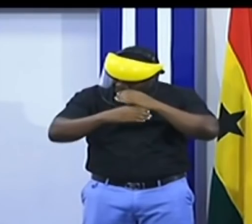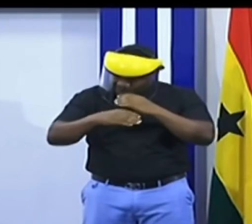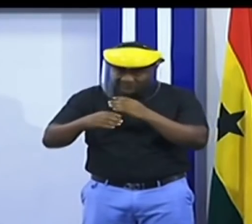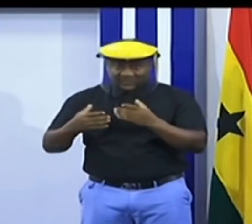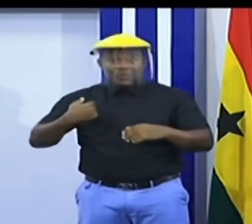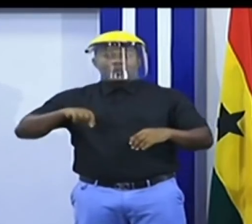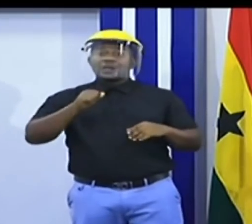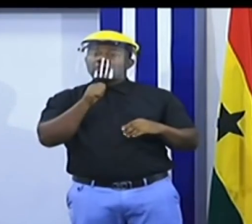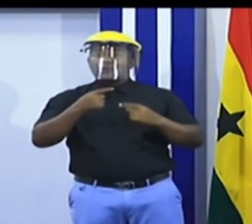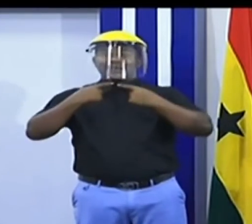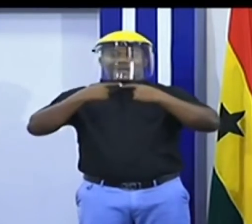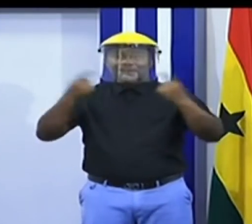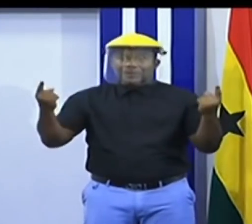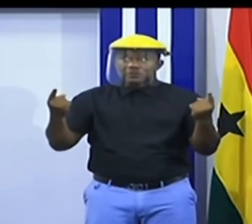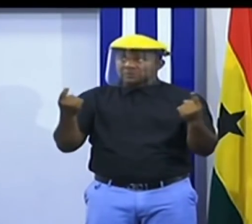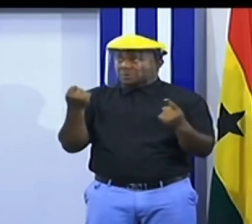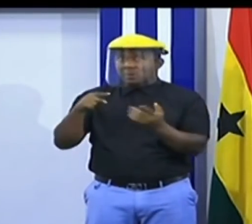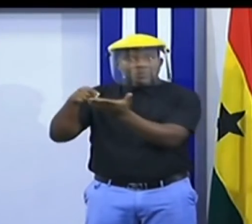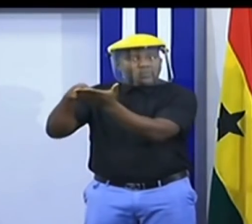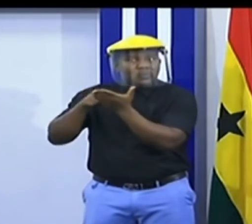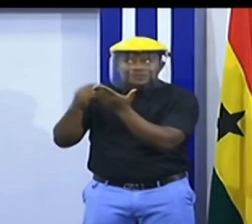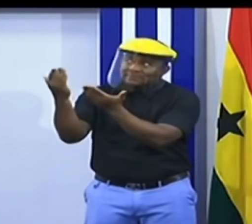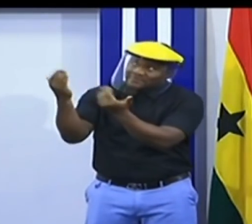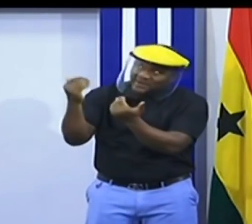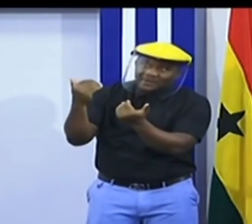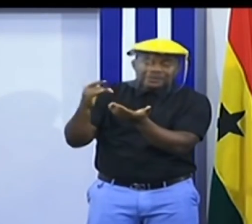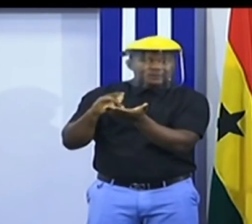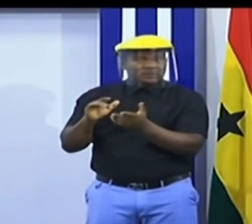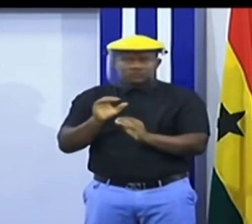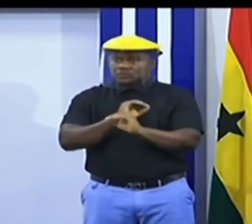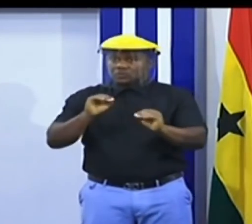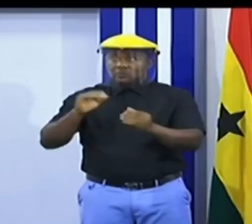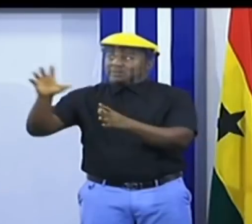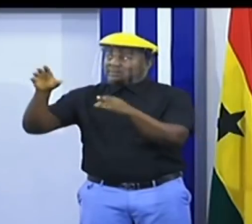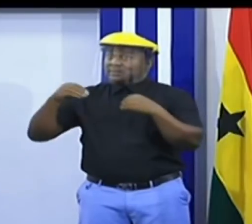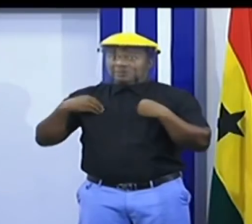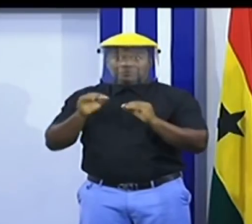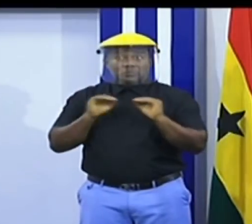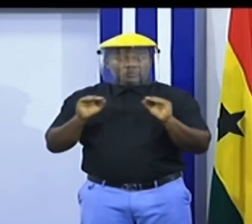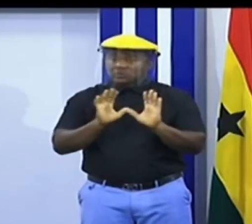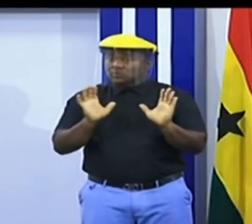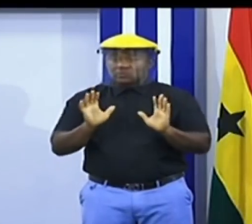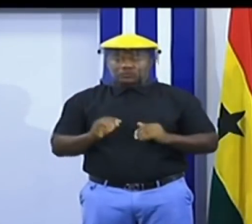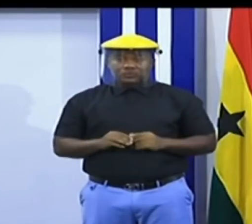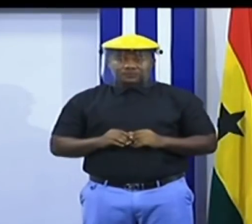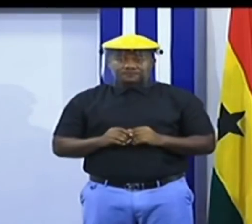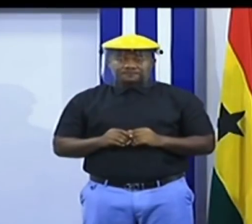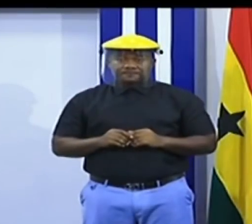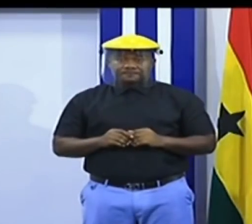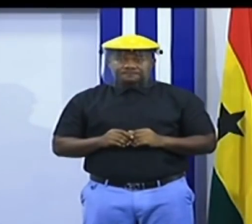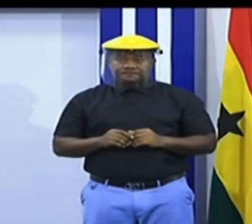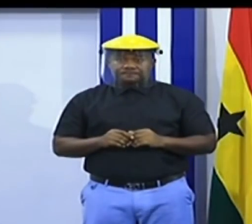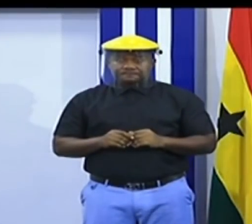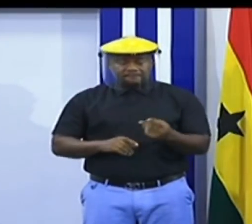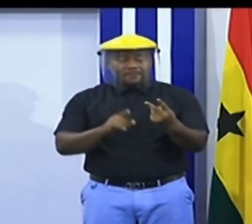not requested for it, neither have we received any. So just to clear up that reportage. There's also a second